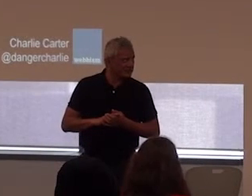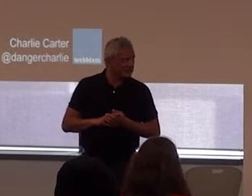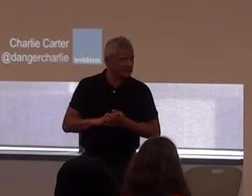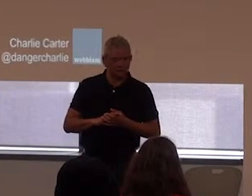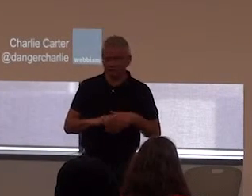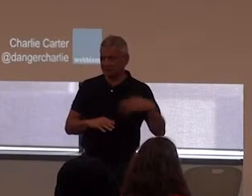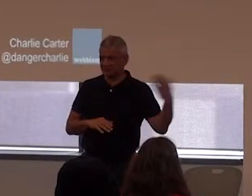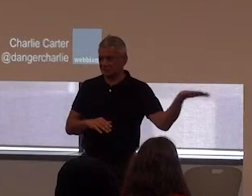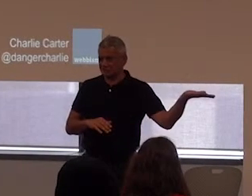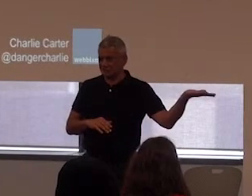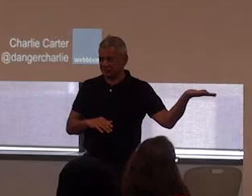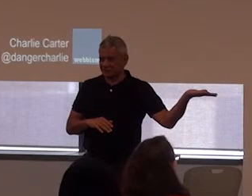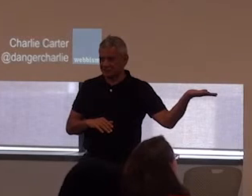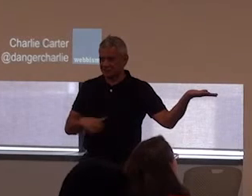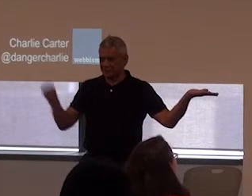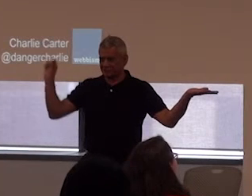Okay.